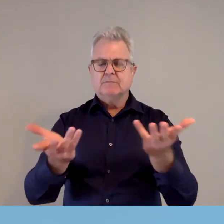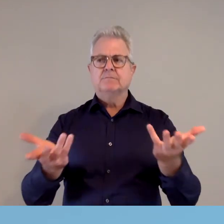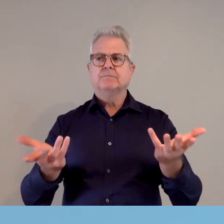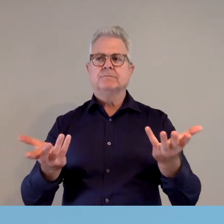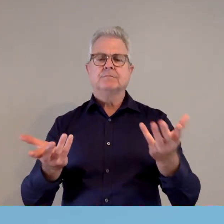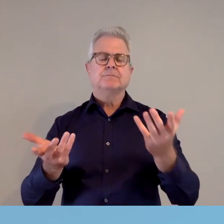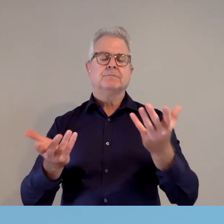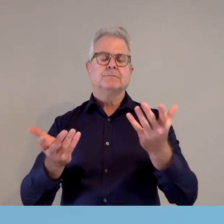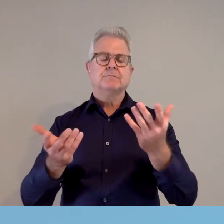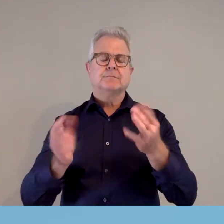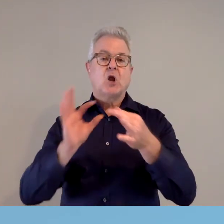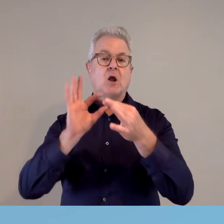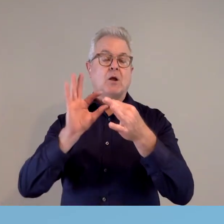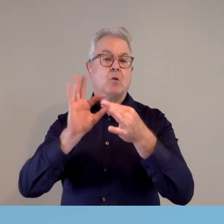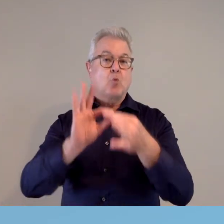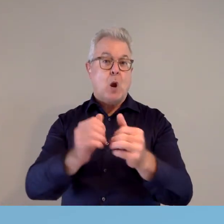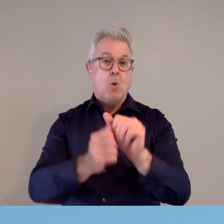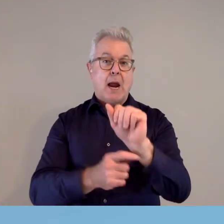we require.